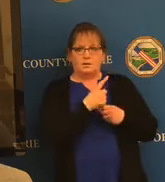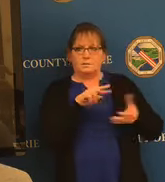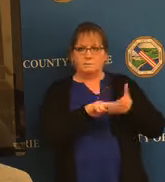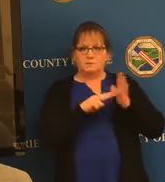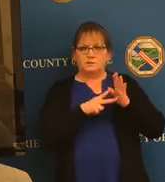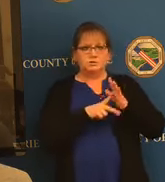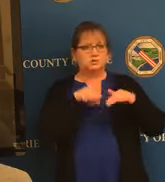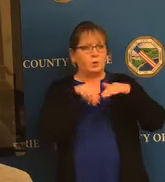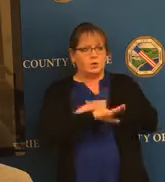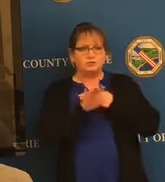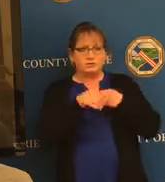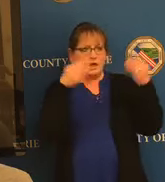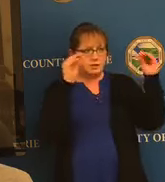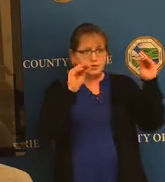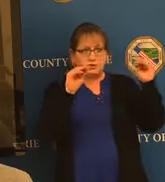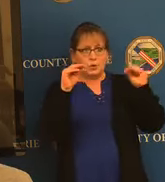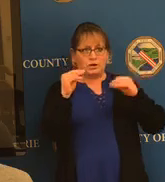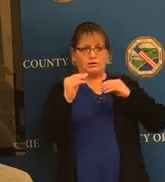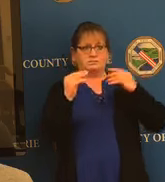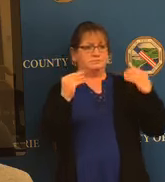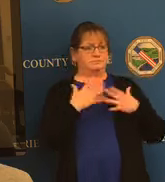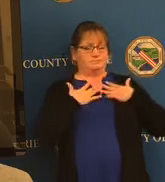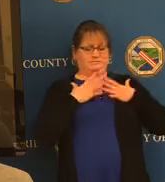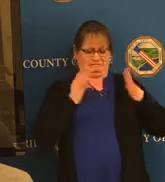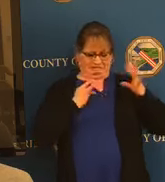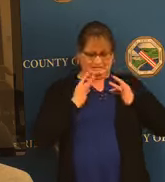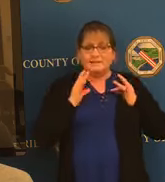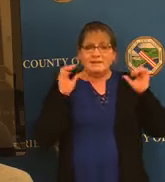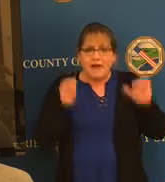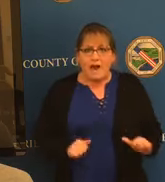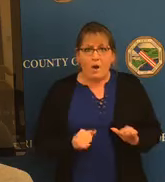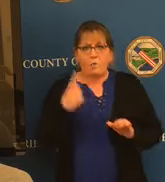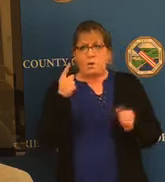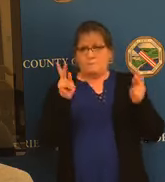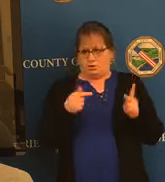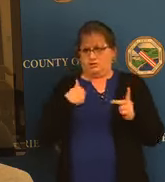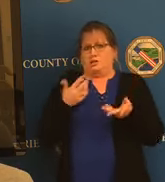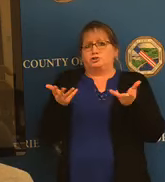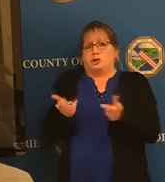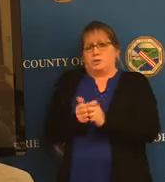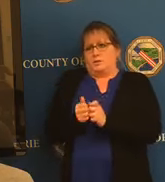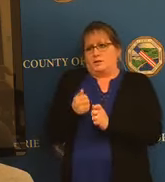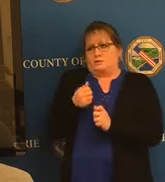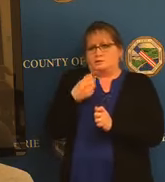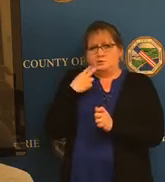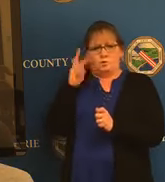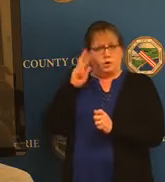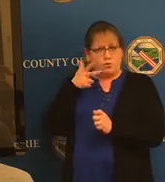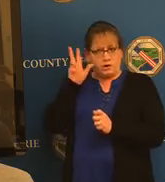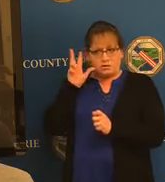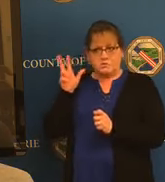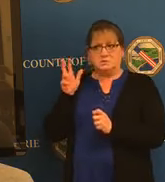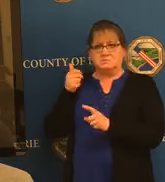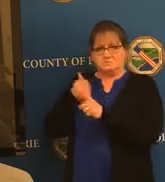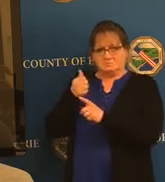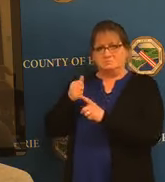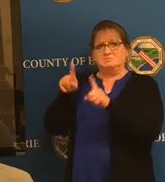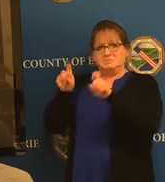yourself. One of the individuals that I talked to in the last couple of days that has the illness that I